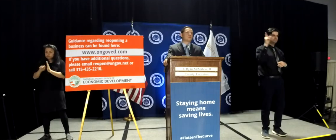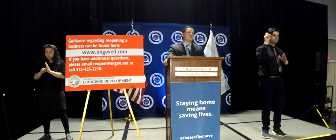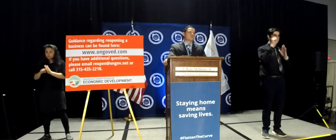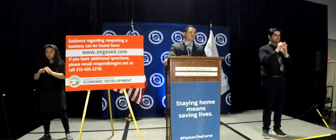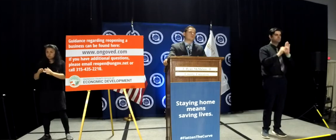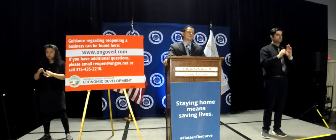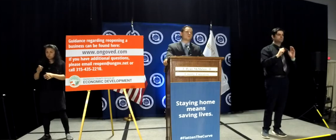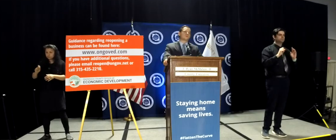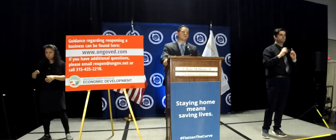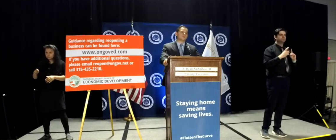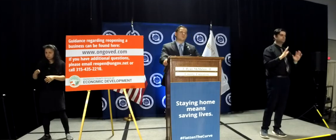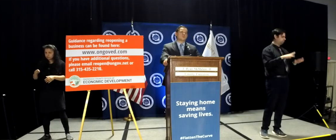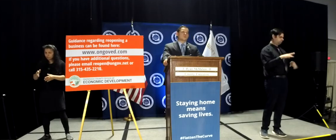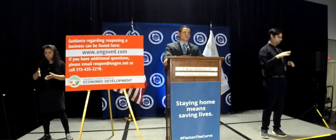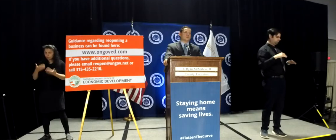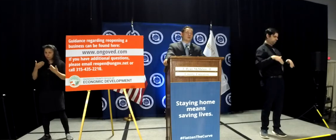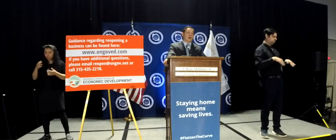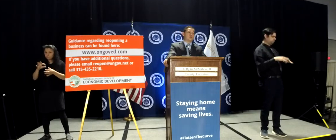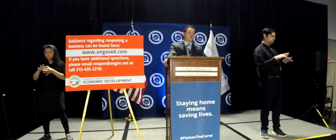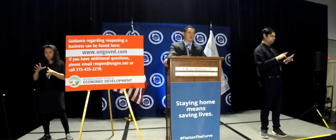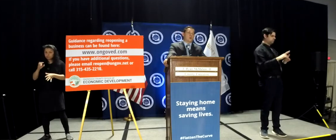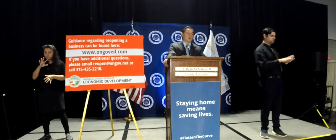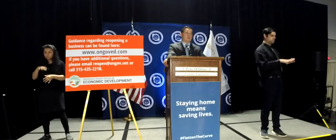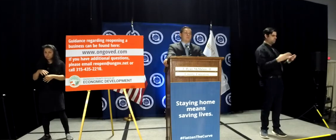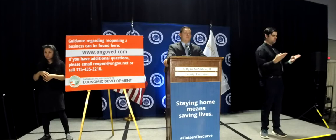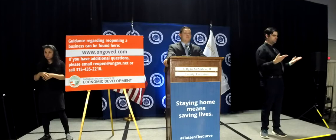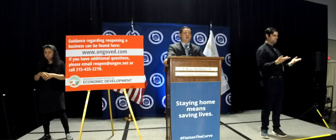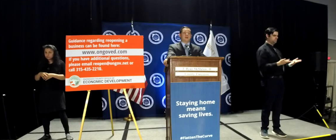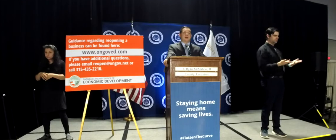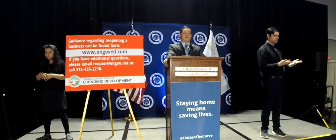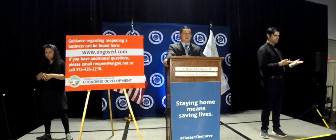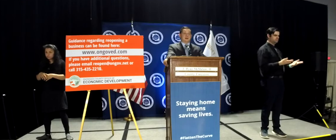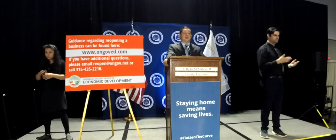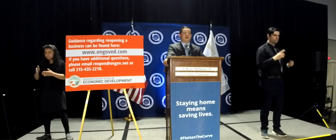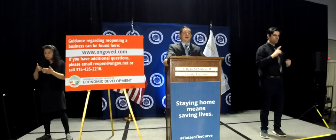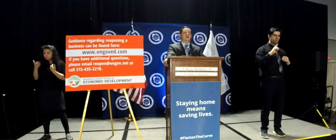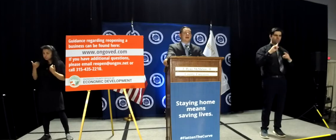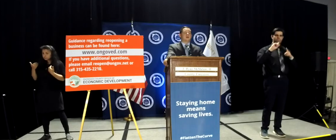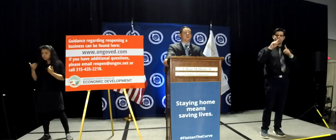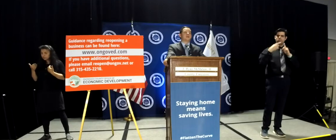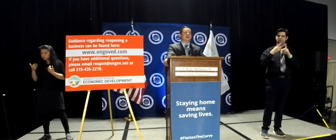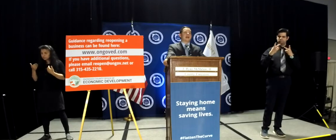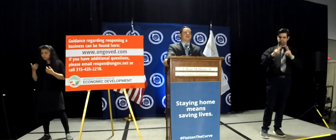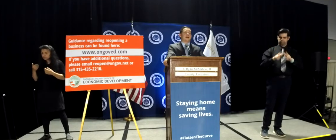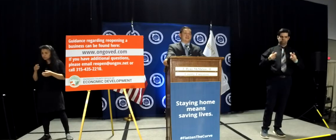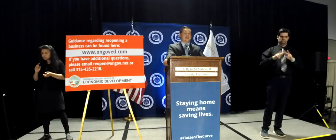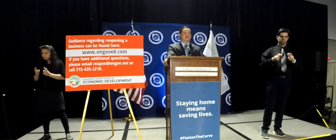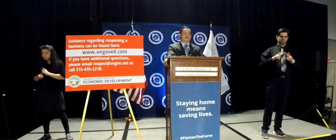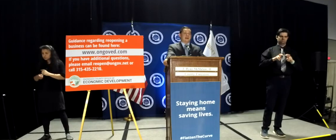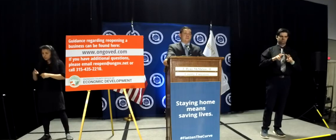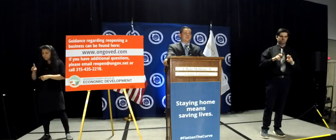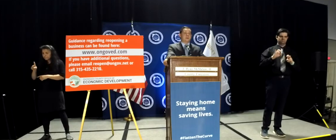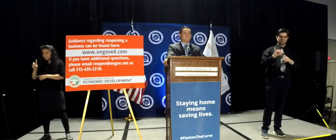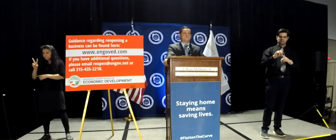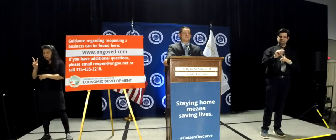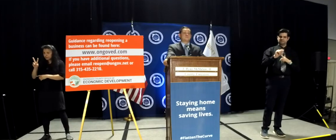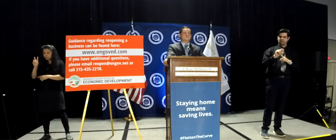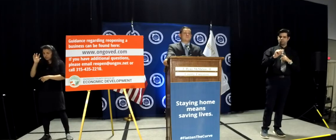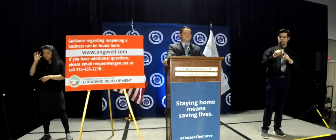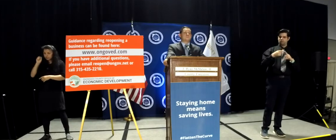then and 1 o'clock today? I was to get told the at okay? midnight last night, and our data was being analyzed at that time.